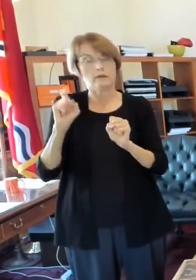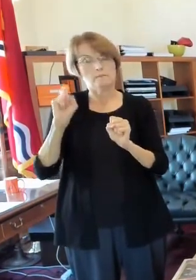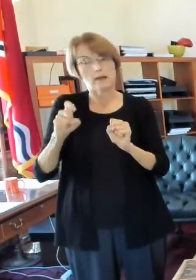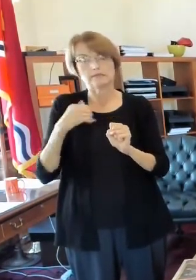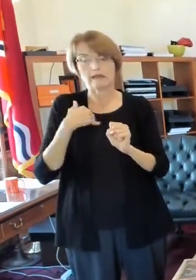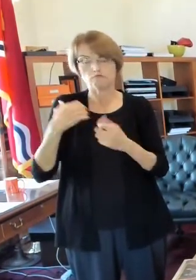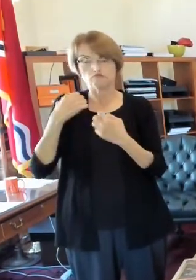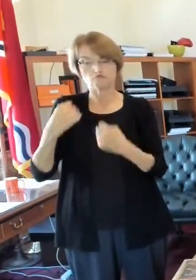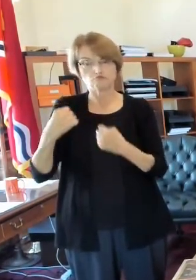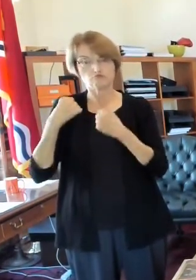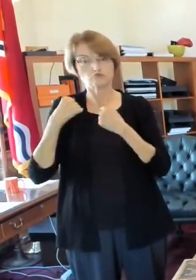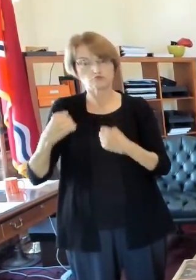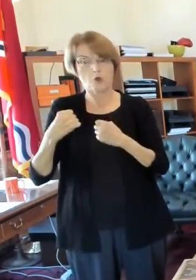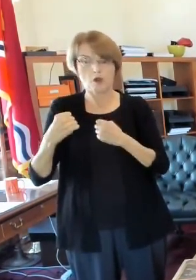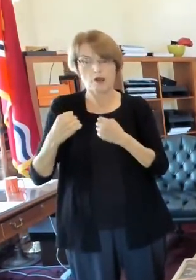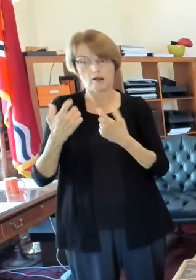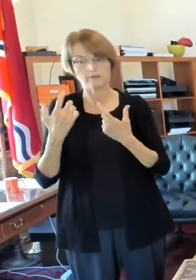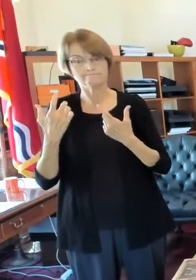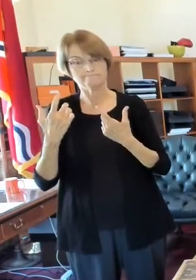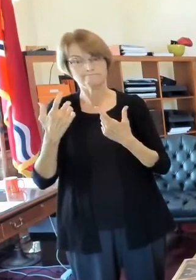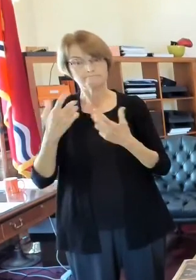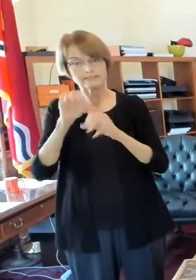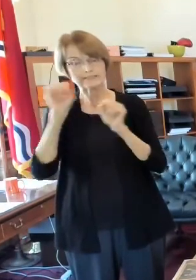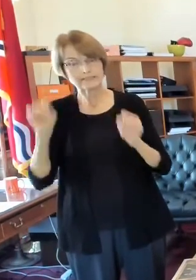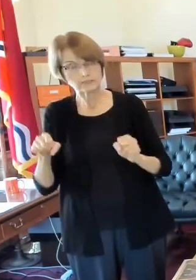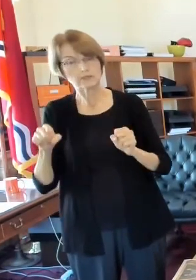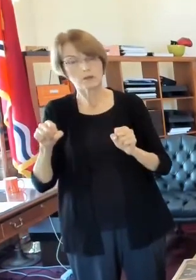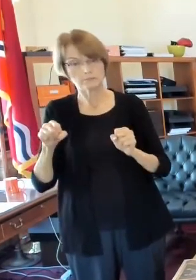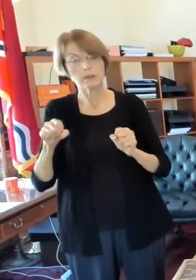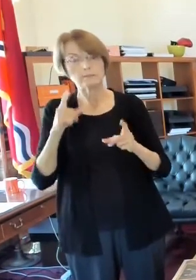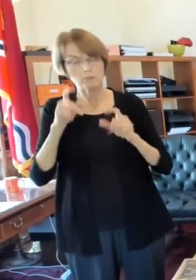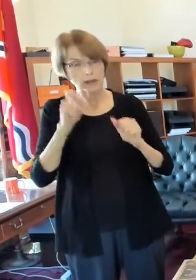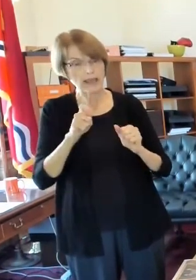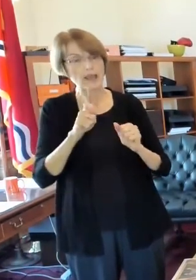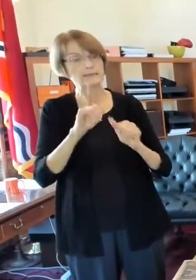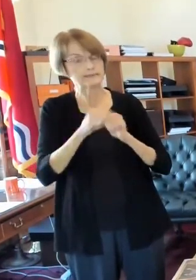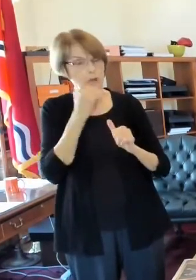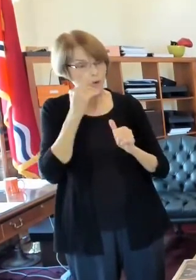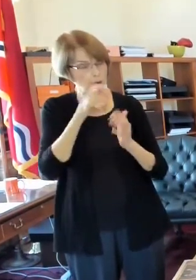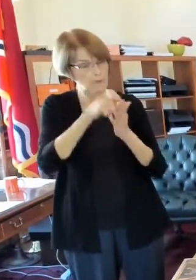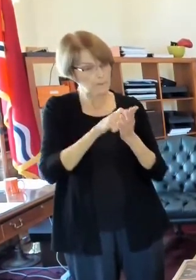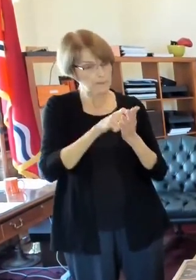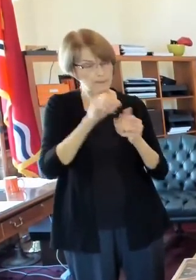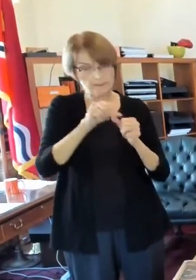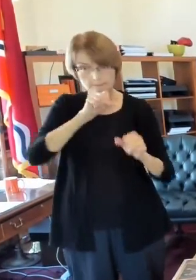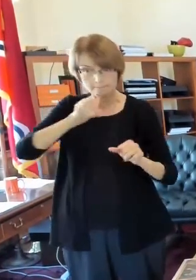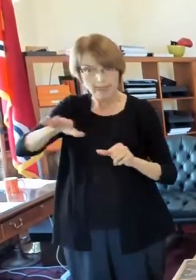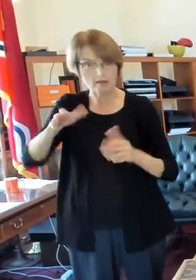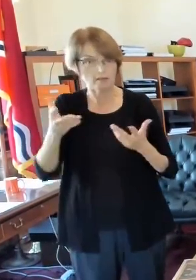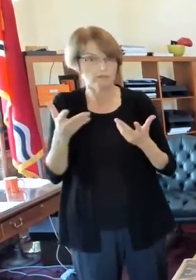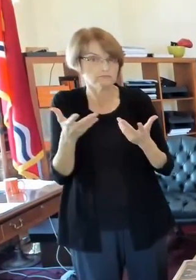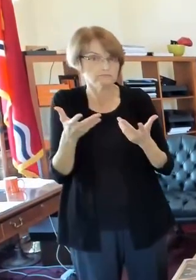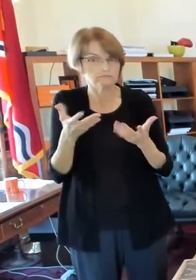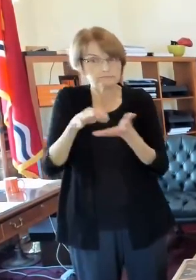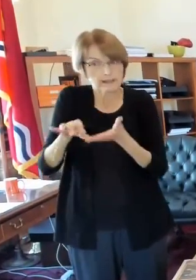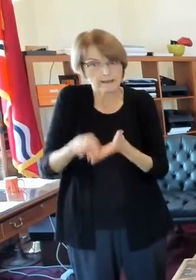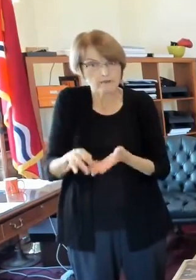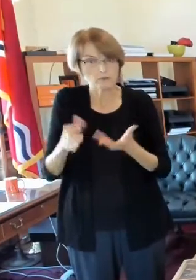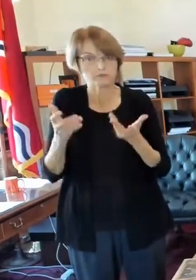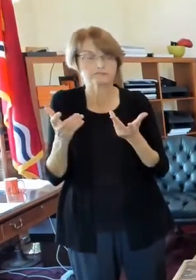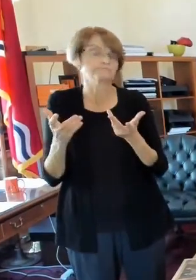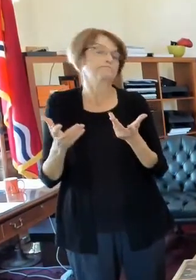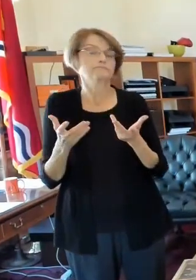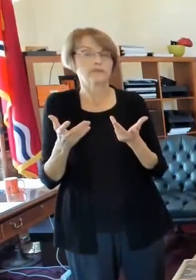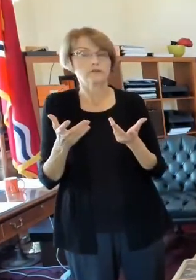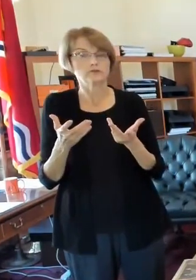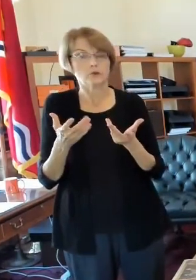robust vote by mail system. And so this was just encouraging the leadership in the House